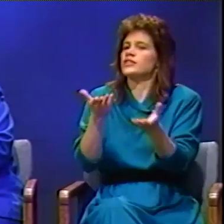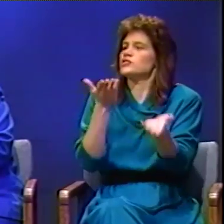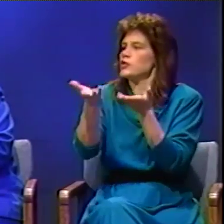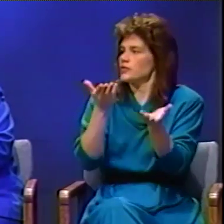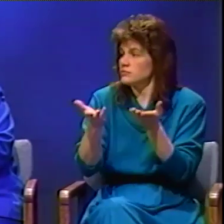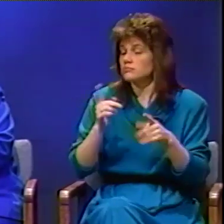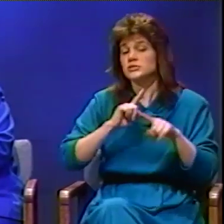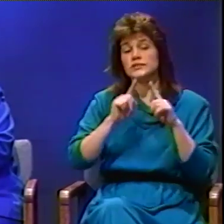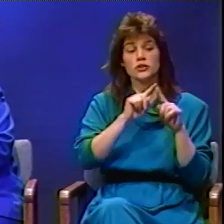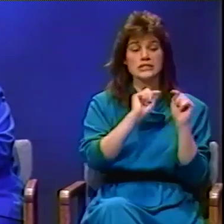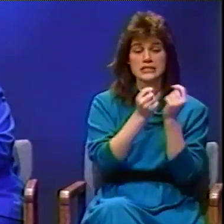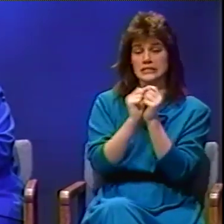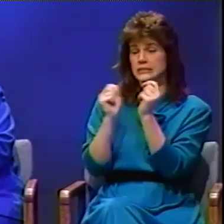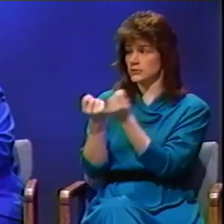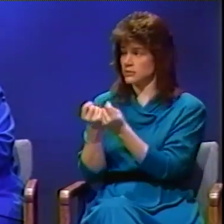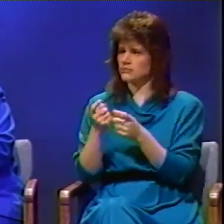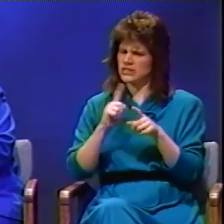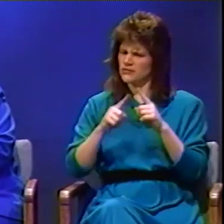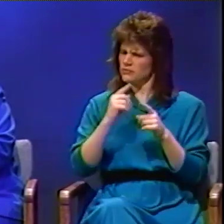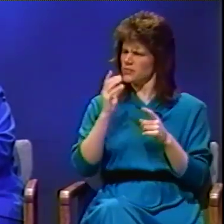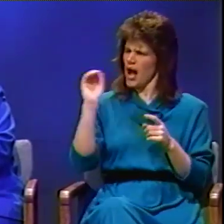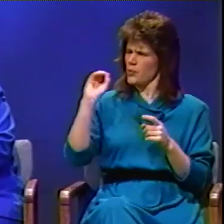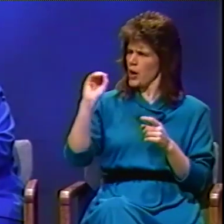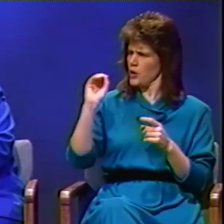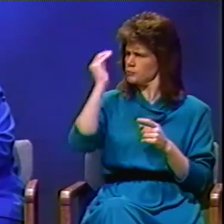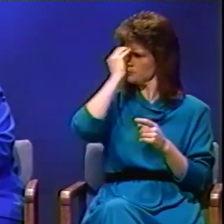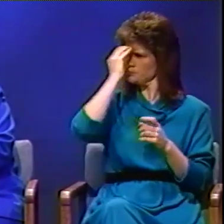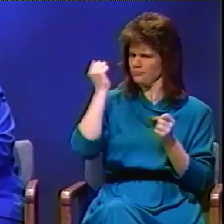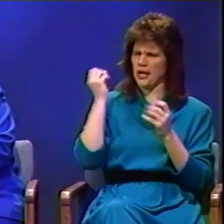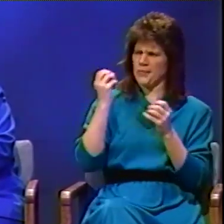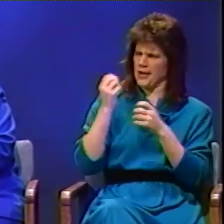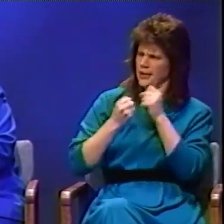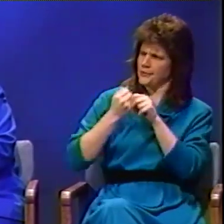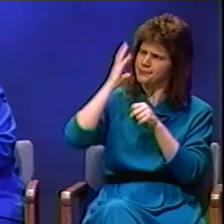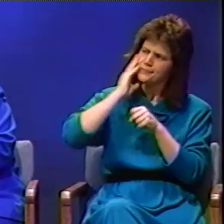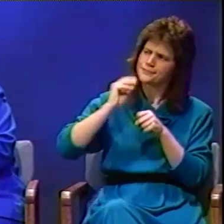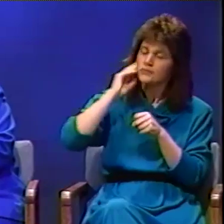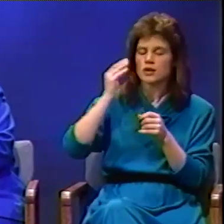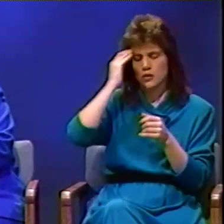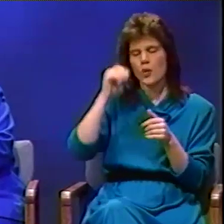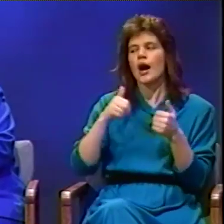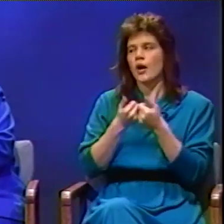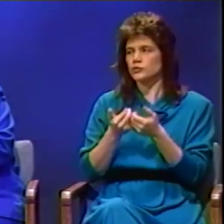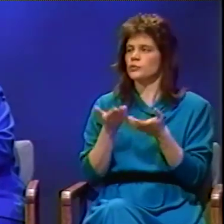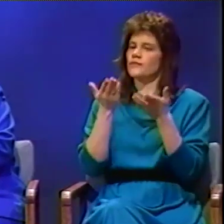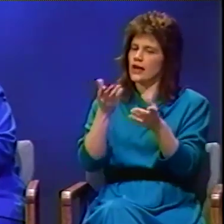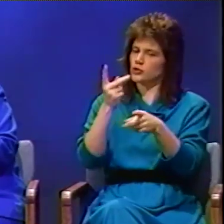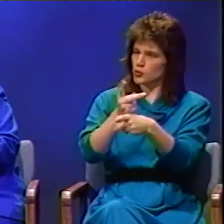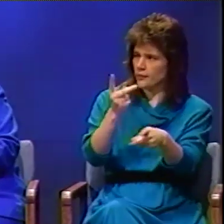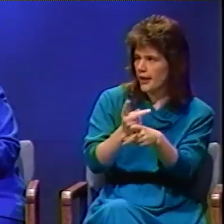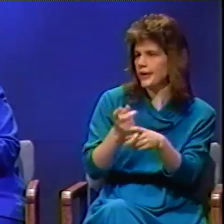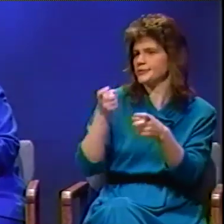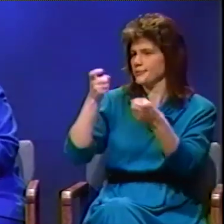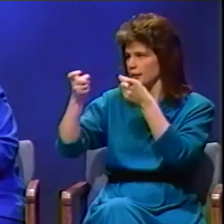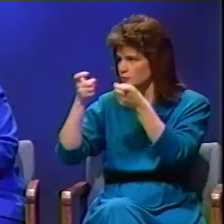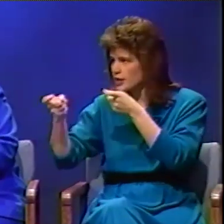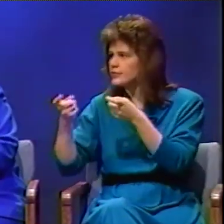working in other areas for many, many years and know how to provide that administrative service, as well as the training and methodology that